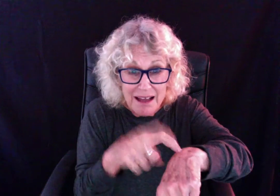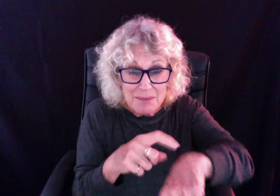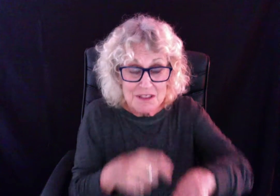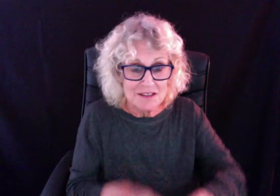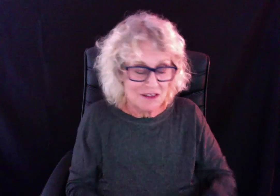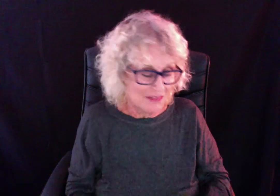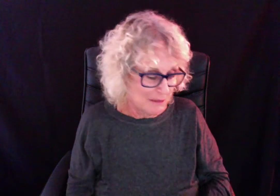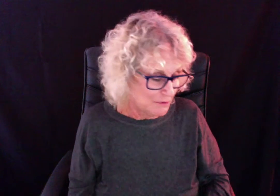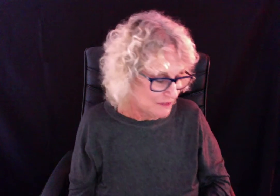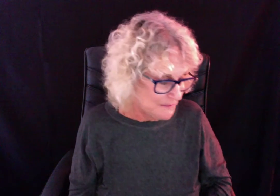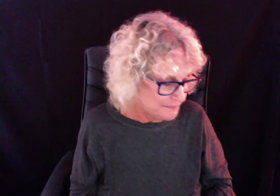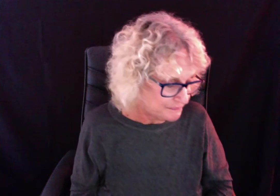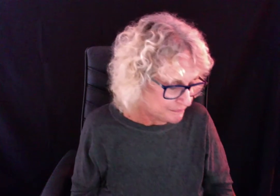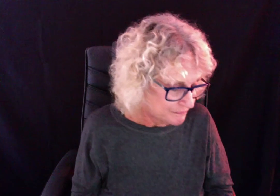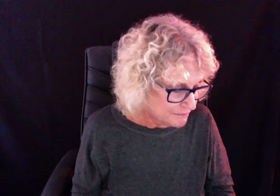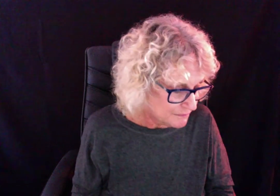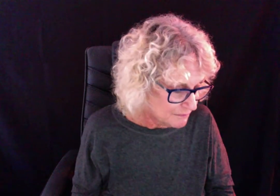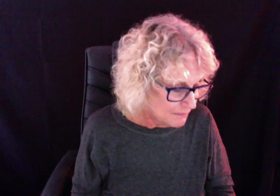3 times I saw that movie.